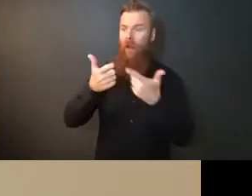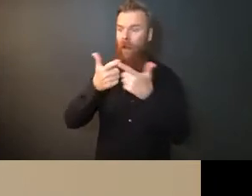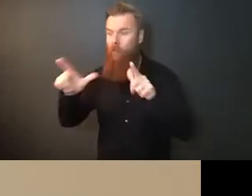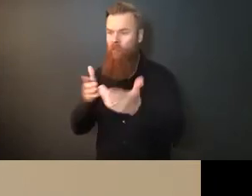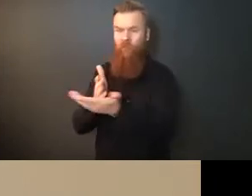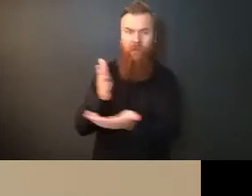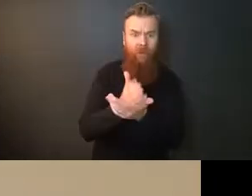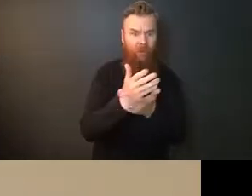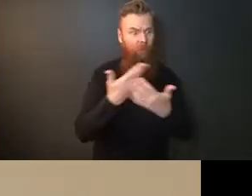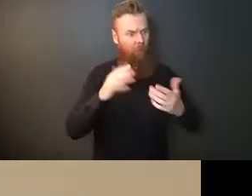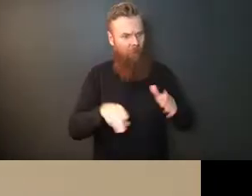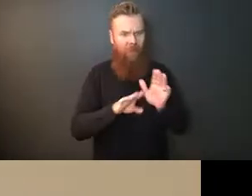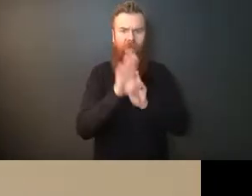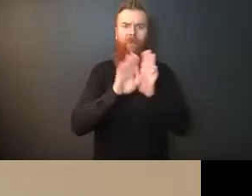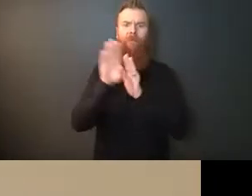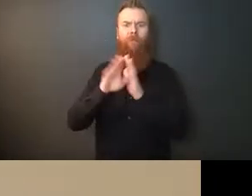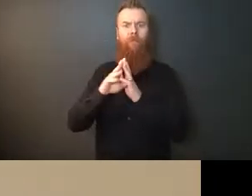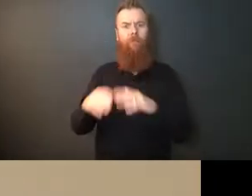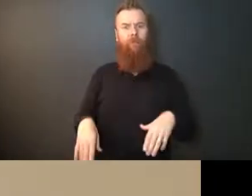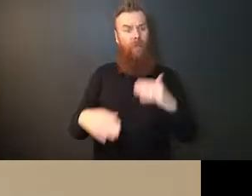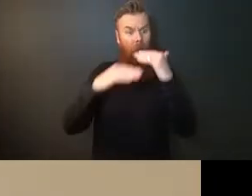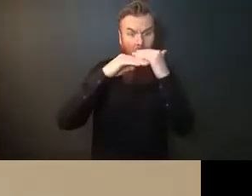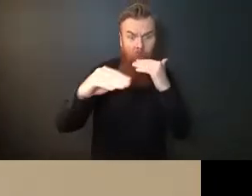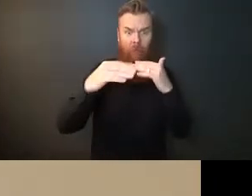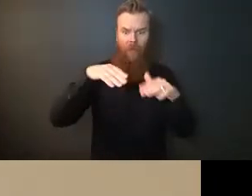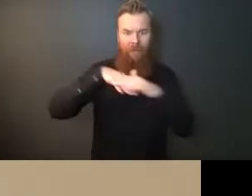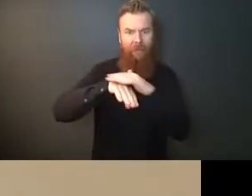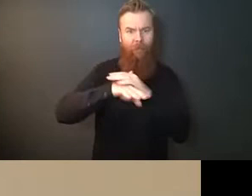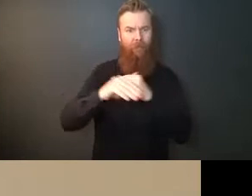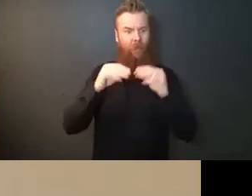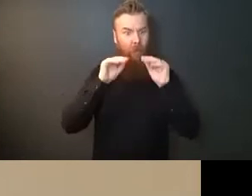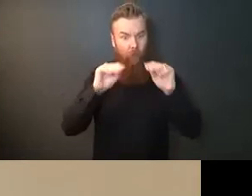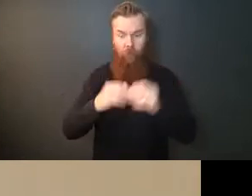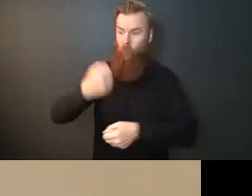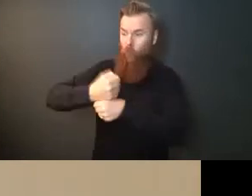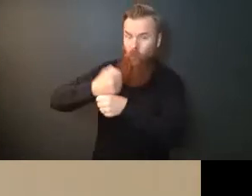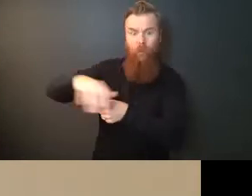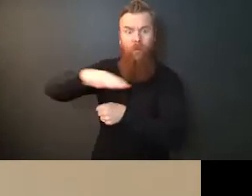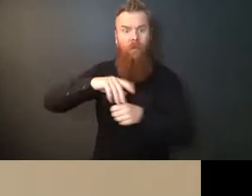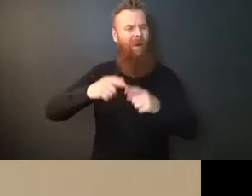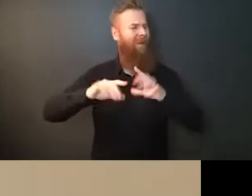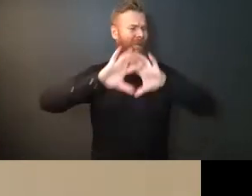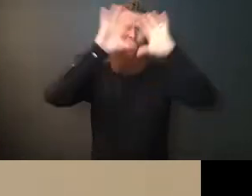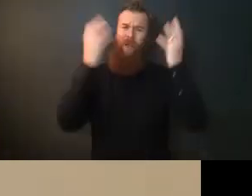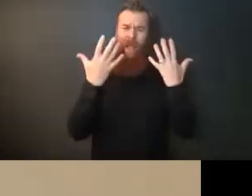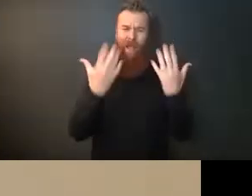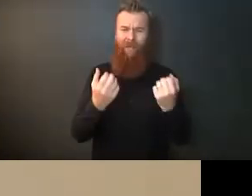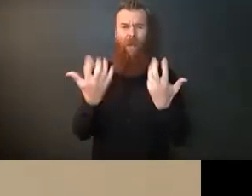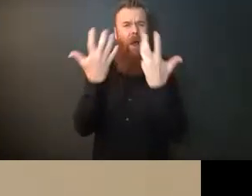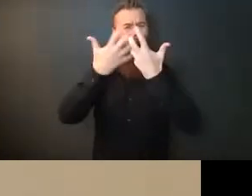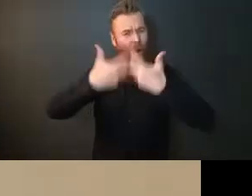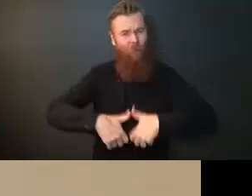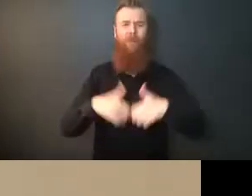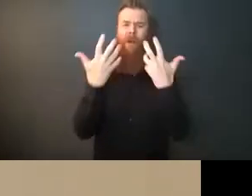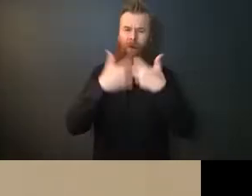Equitable access to education and the workplace will be provided as a matter of course. If this was all provided, there would be no need for